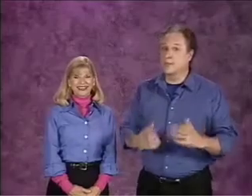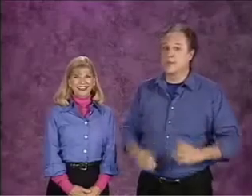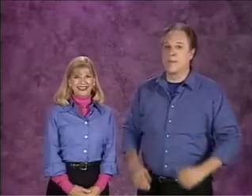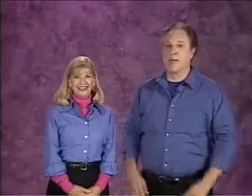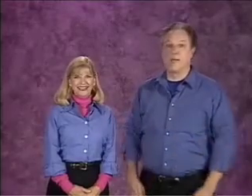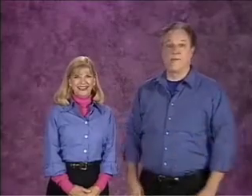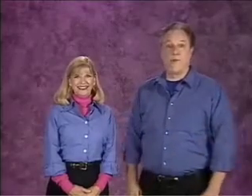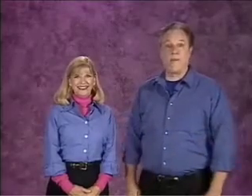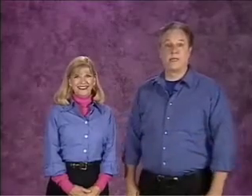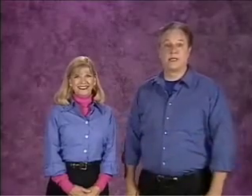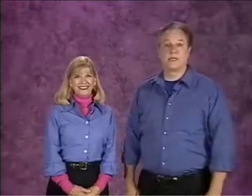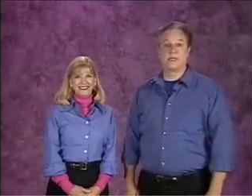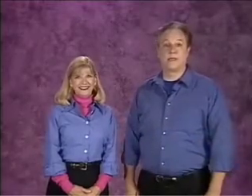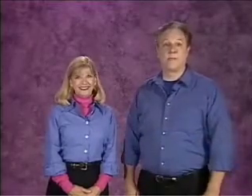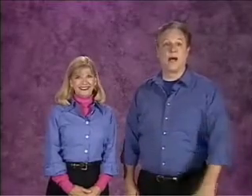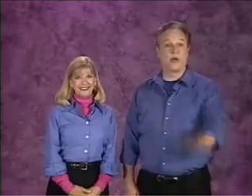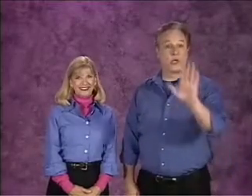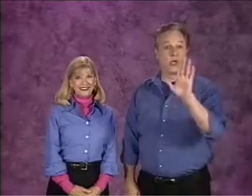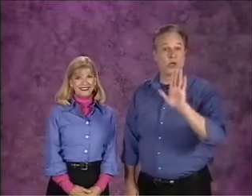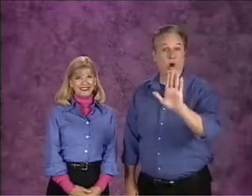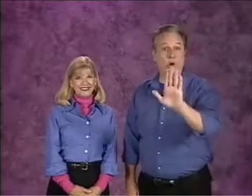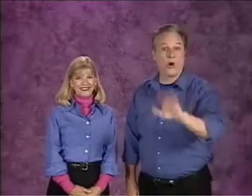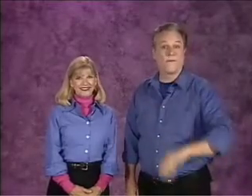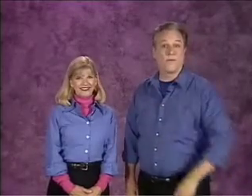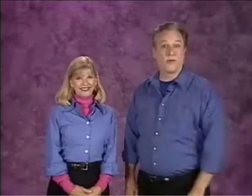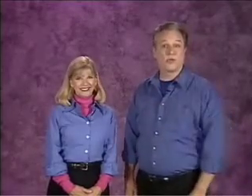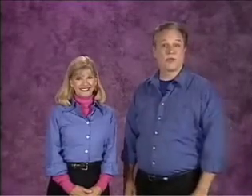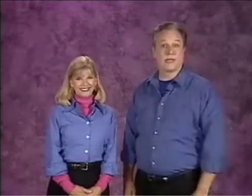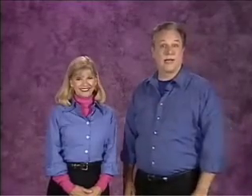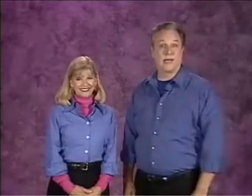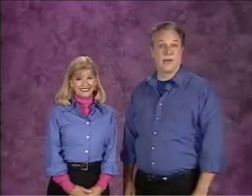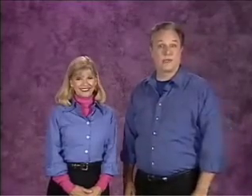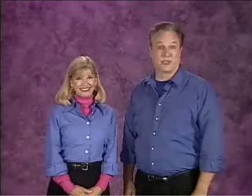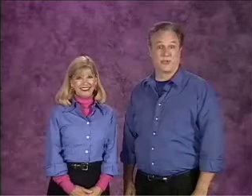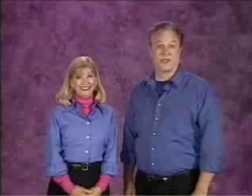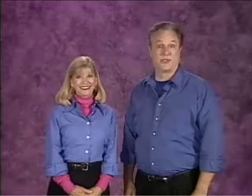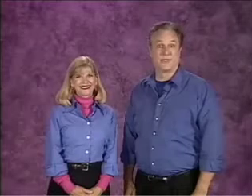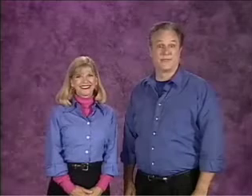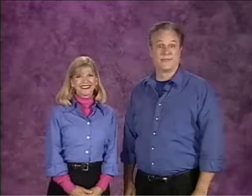also to make informed decisions about your future sign language instruction.